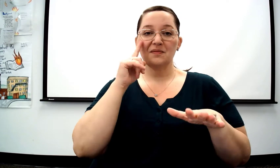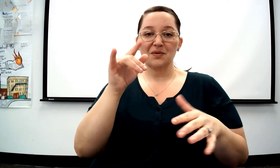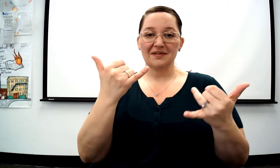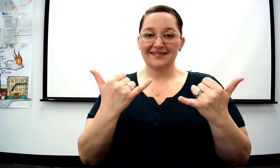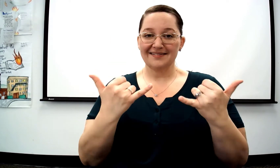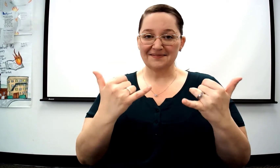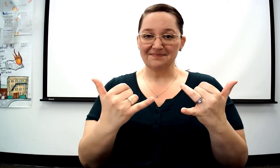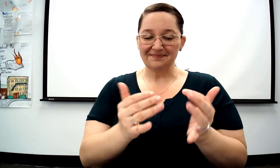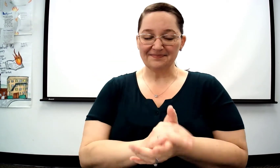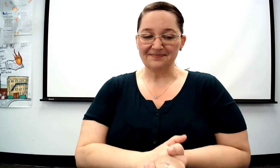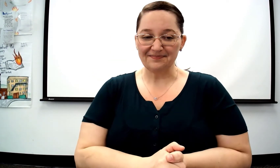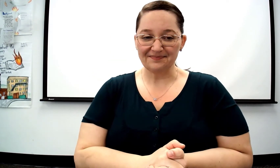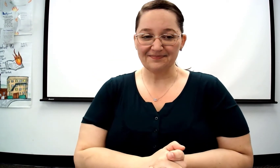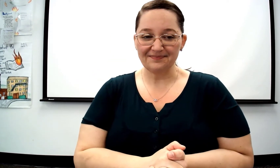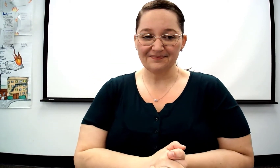borrowing an English classroom for today.